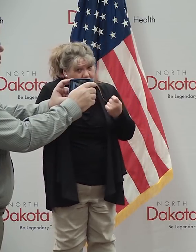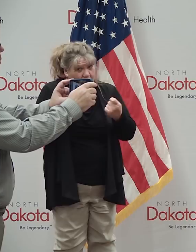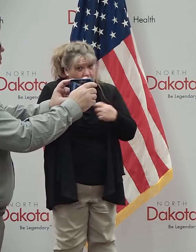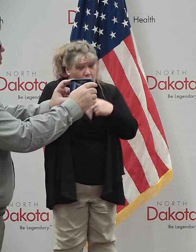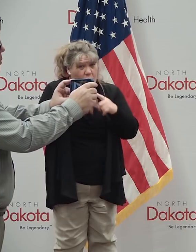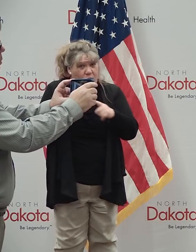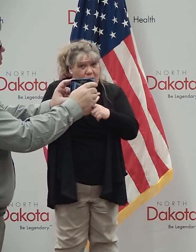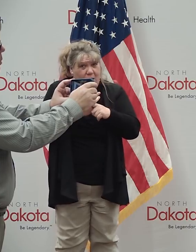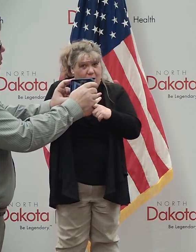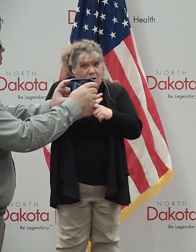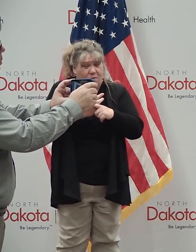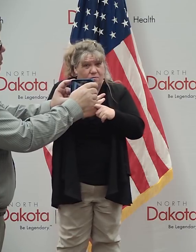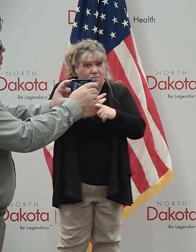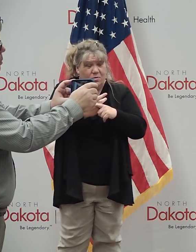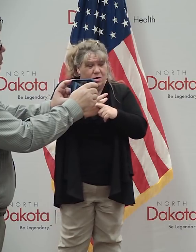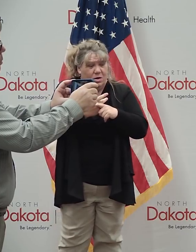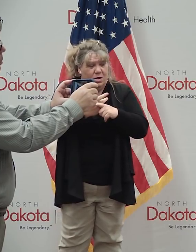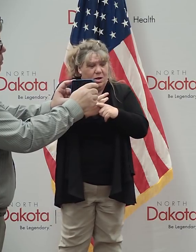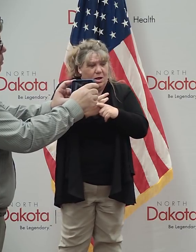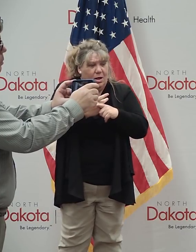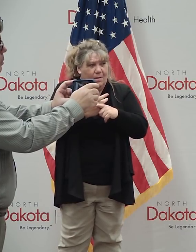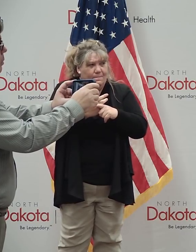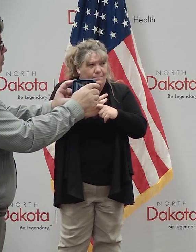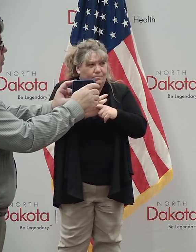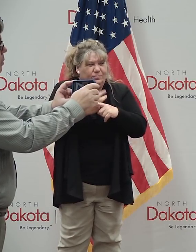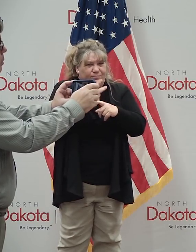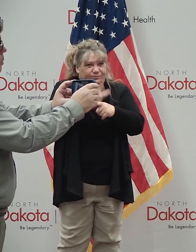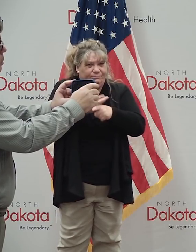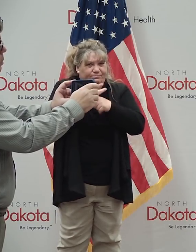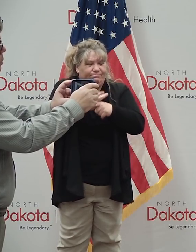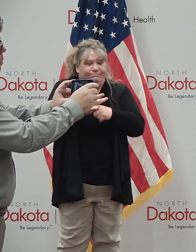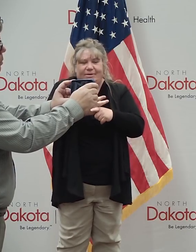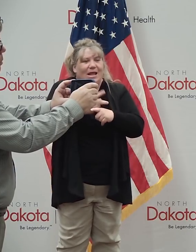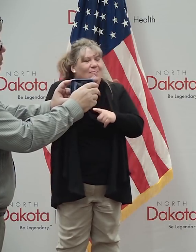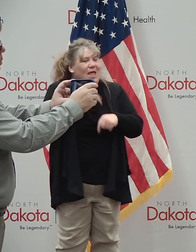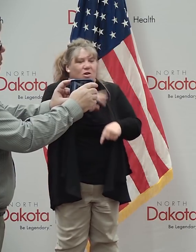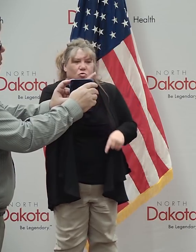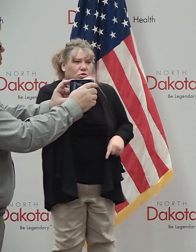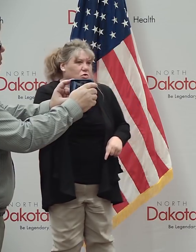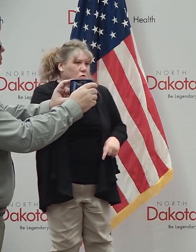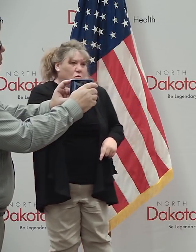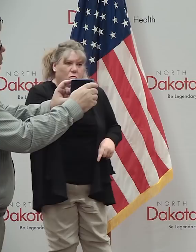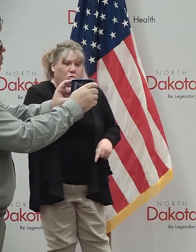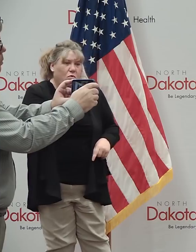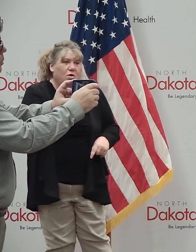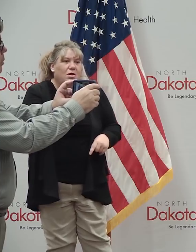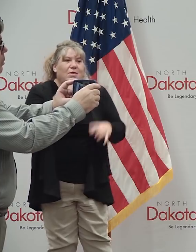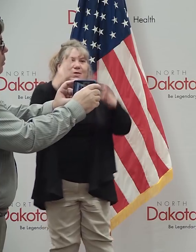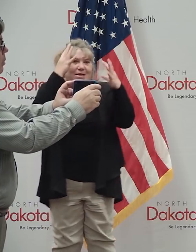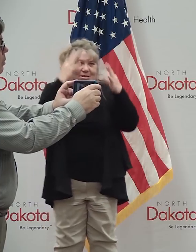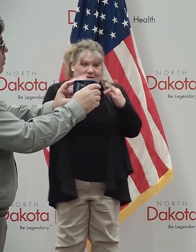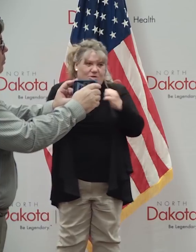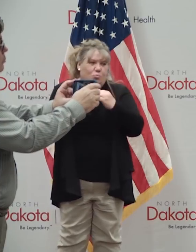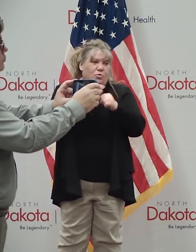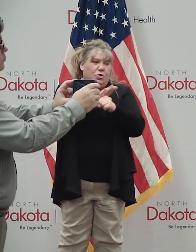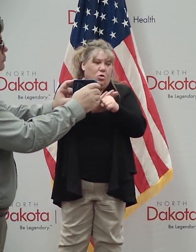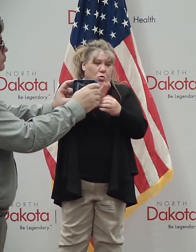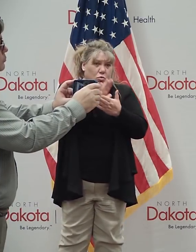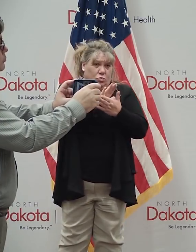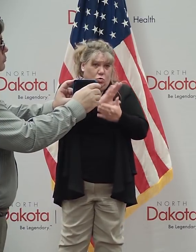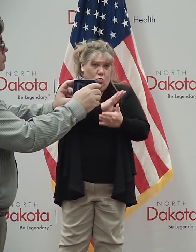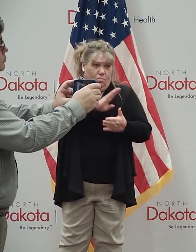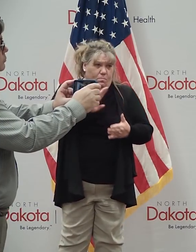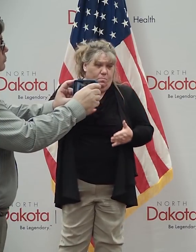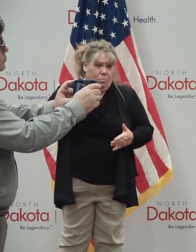of precautions and submit a plan of such? The answer is no. So the decision lies with our local school boards, as Governor